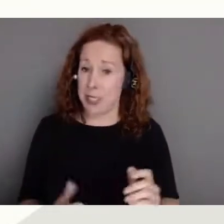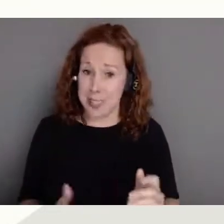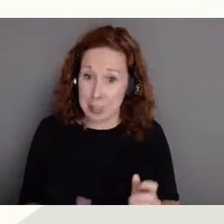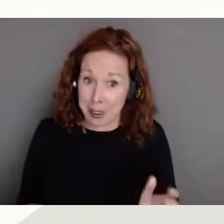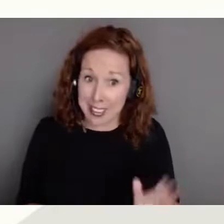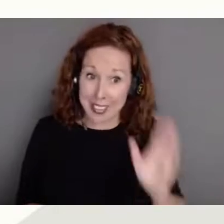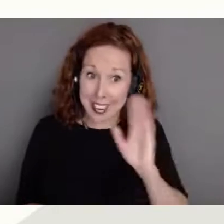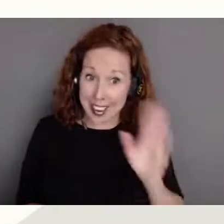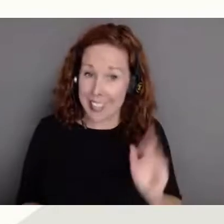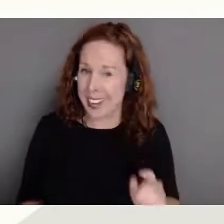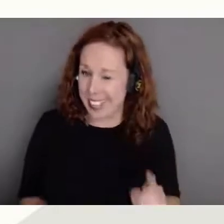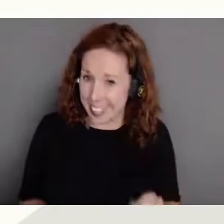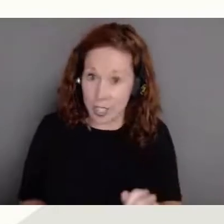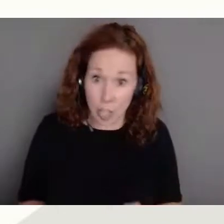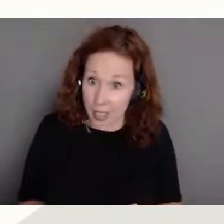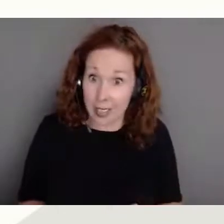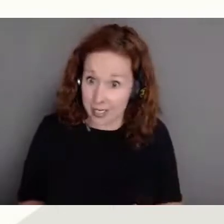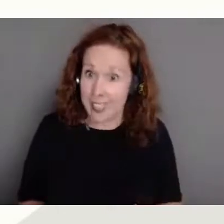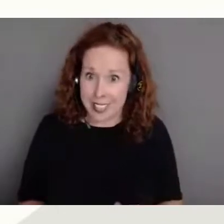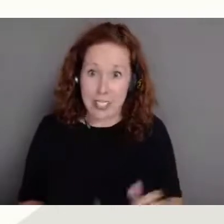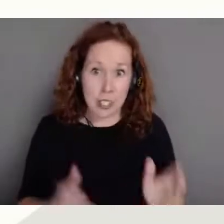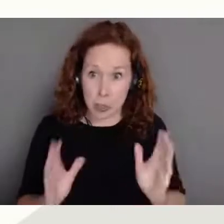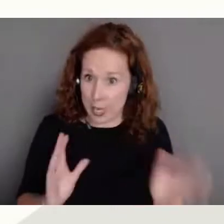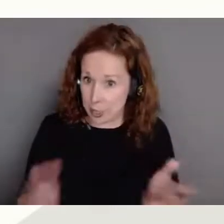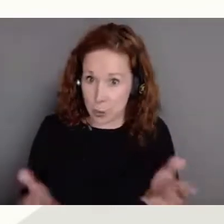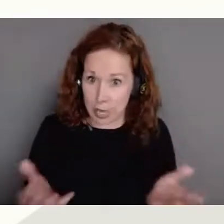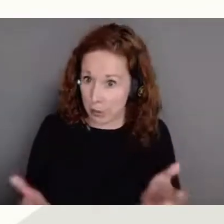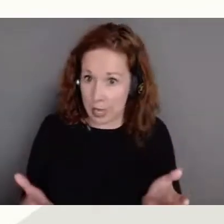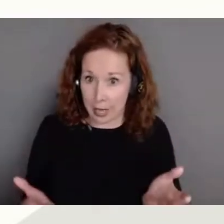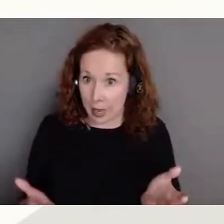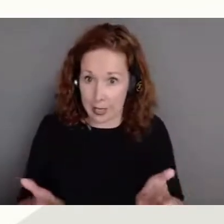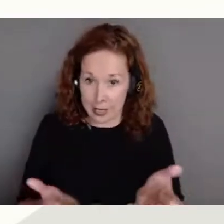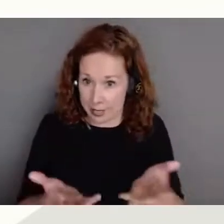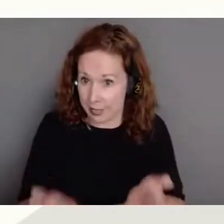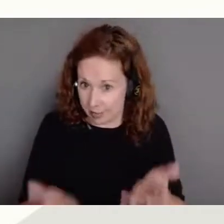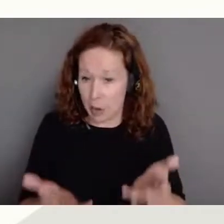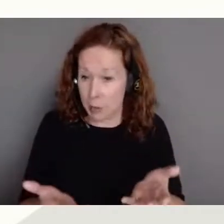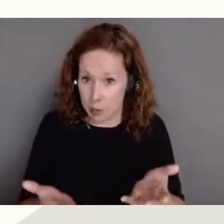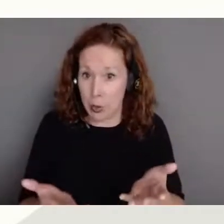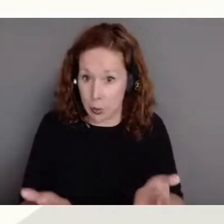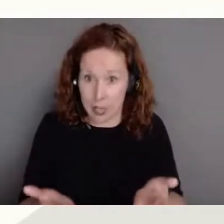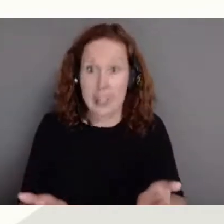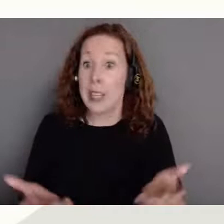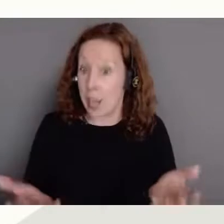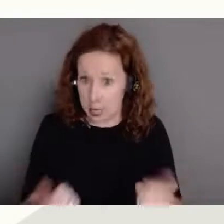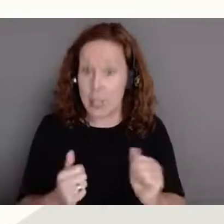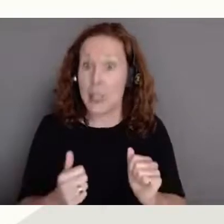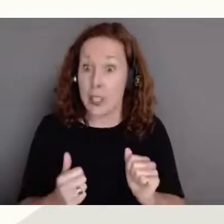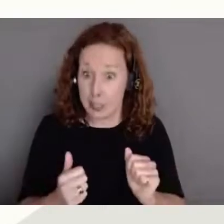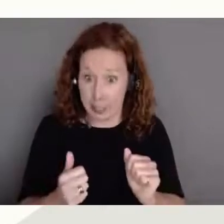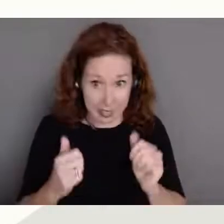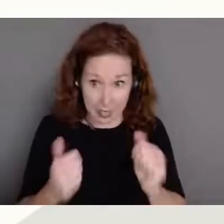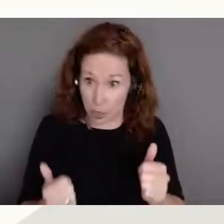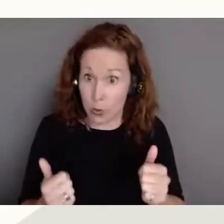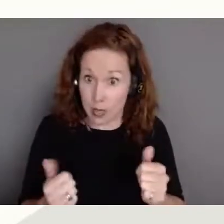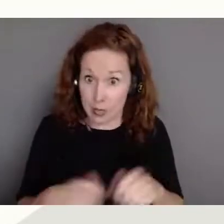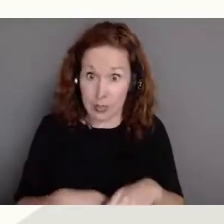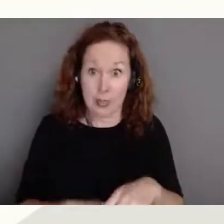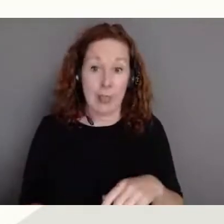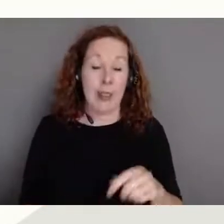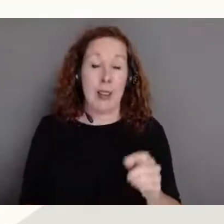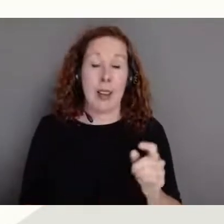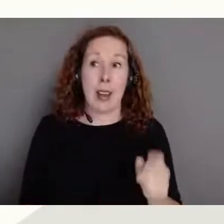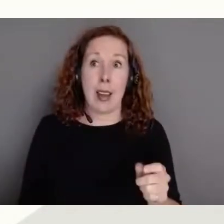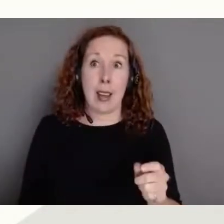trust. It's just a smile, like, hey, kind of like, I got you. Just trying to do Hmm. whatever I can to help them know that I'm here, let's do